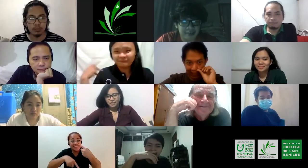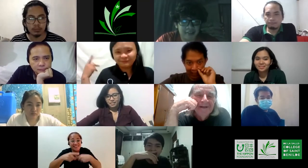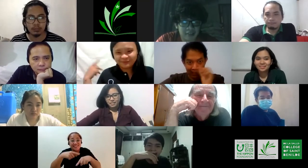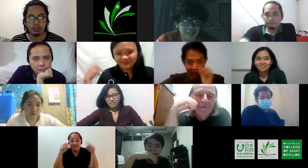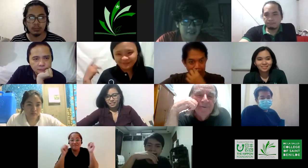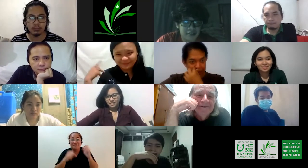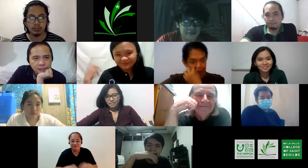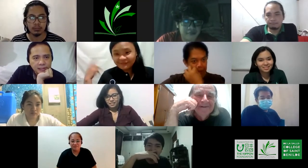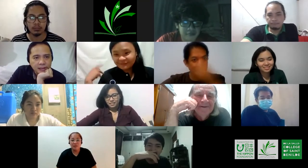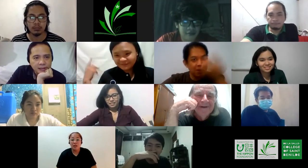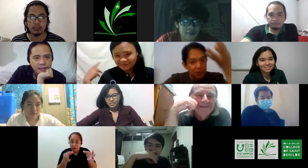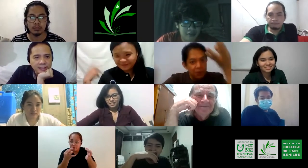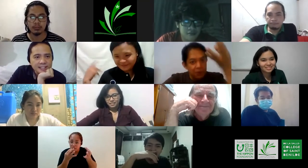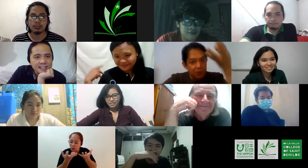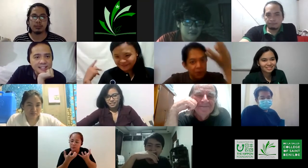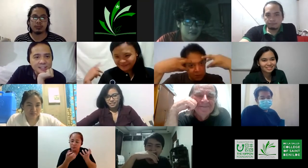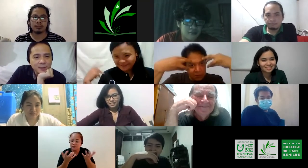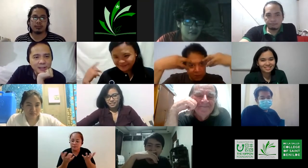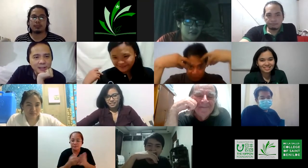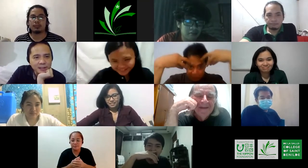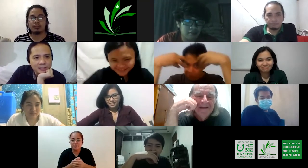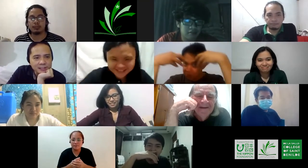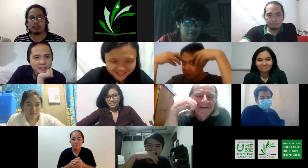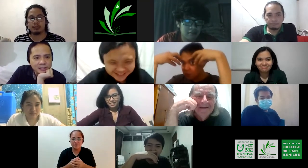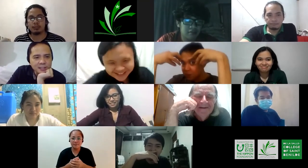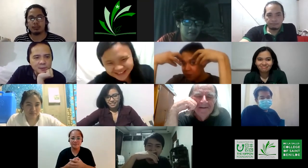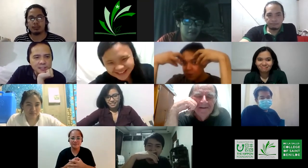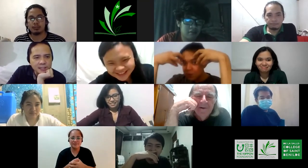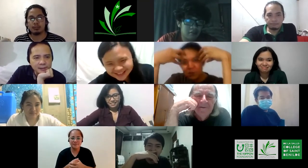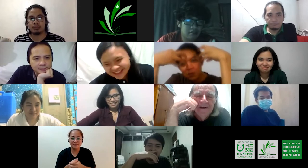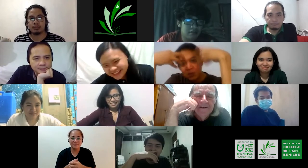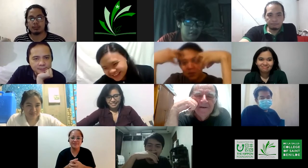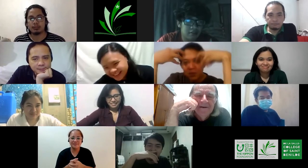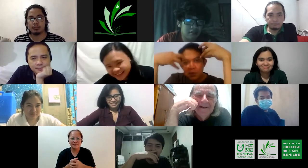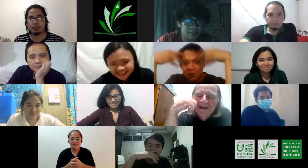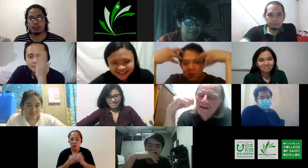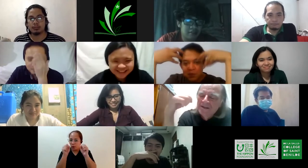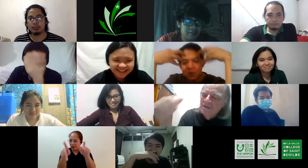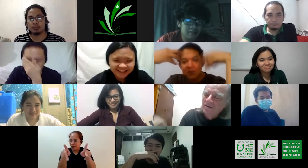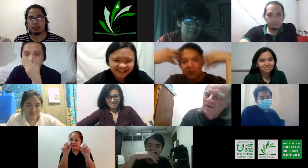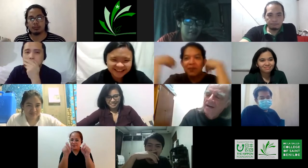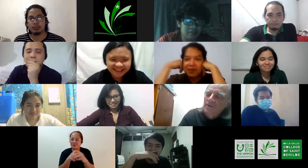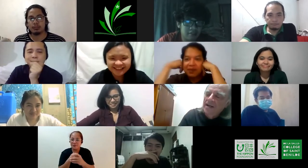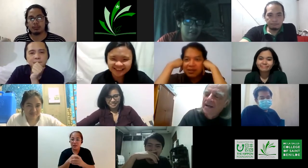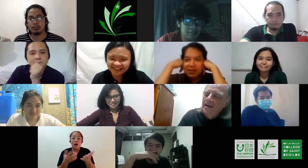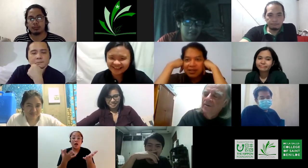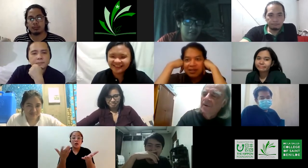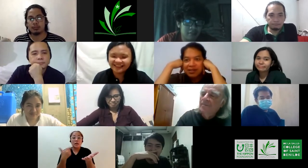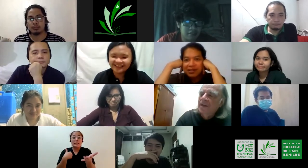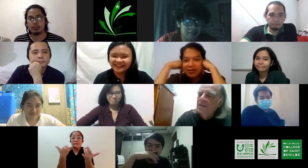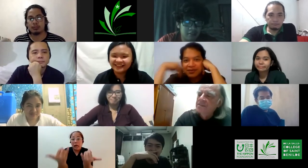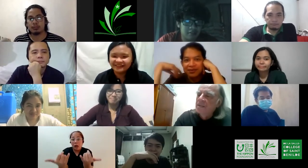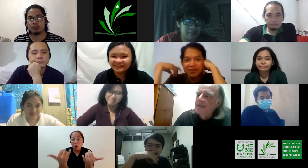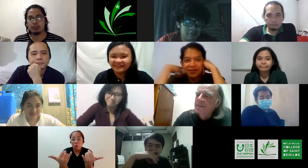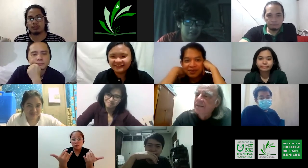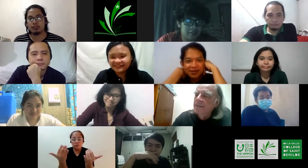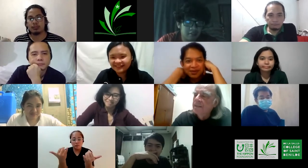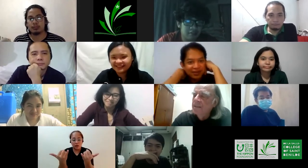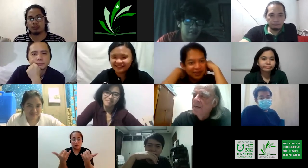If you want, okay? Yes, we can do that, sir. Jasmine saying. Okay, all right. So right now, because I think